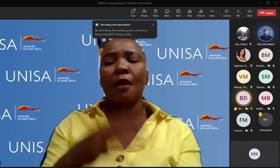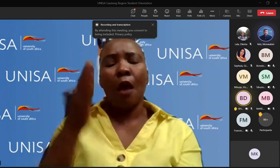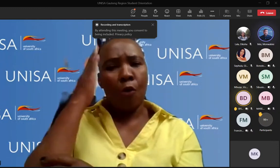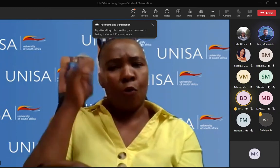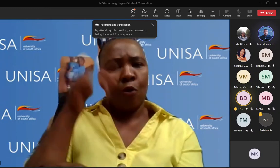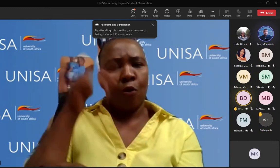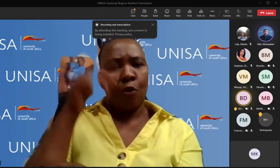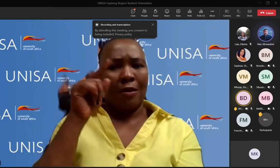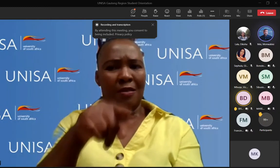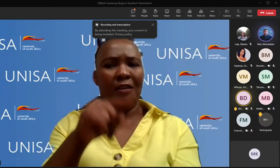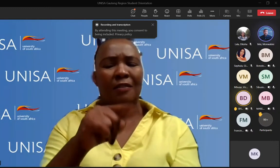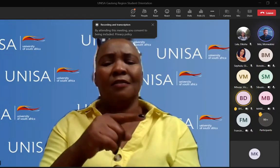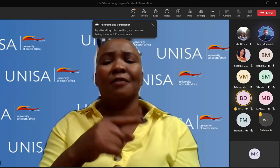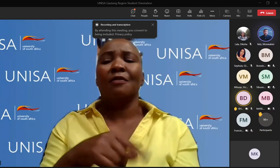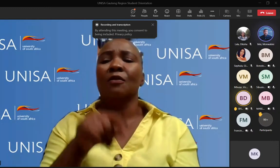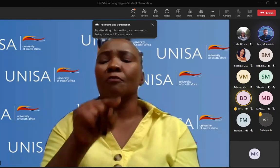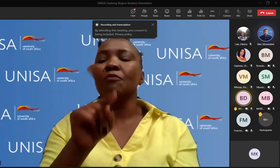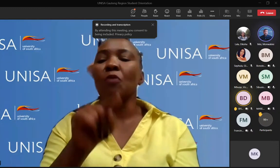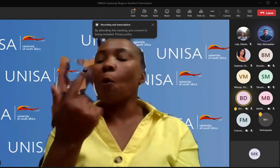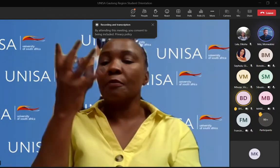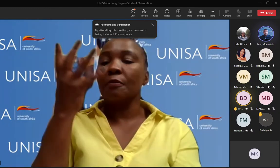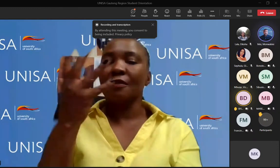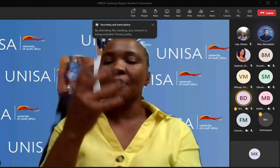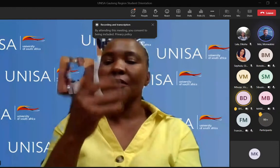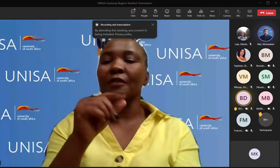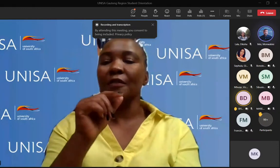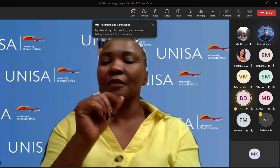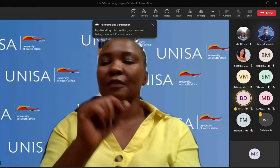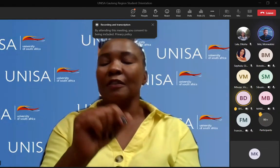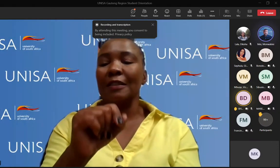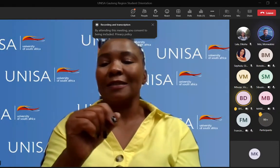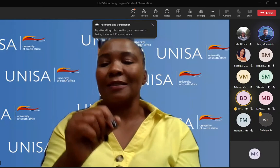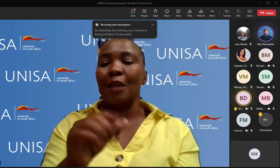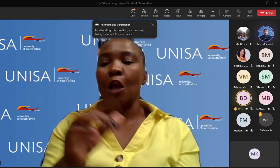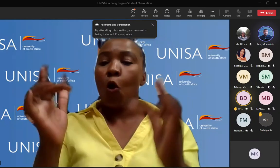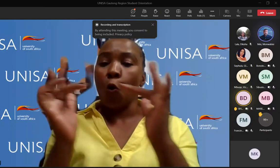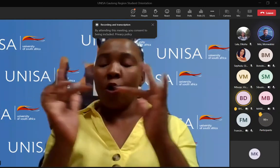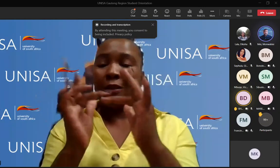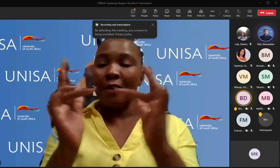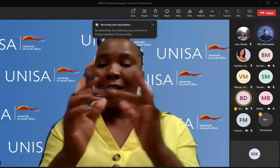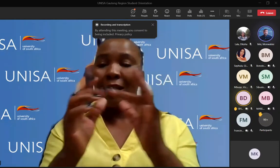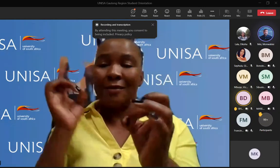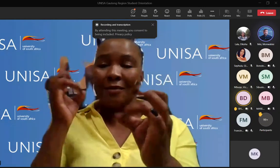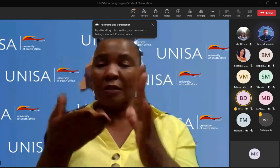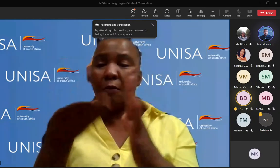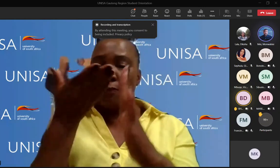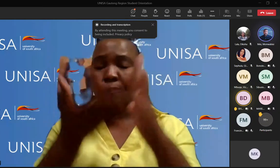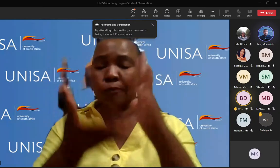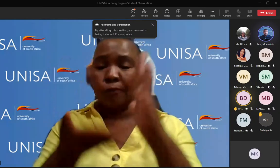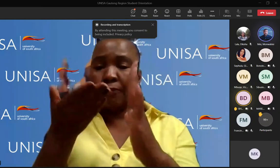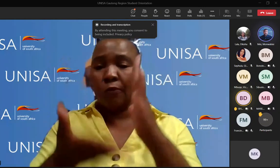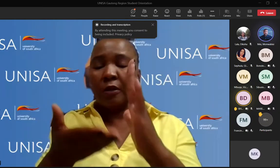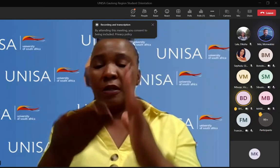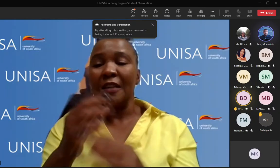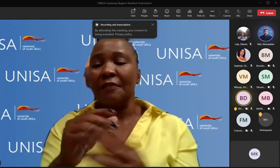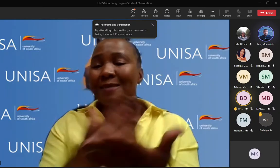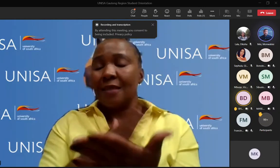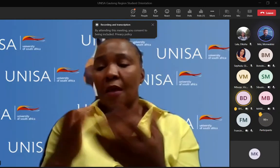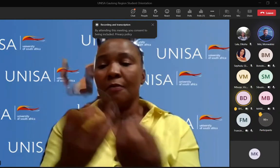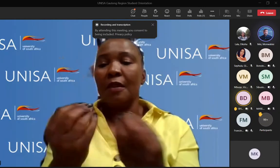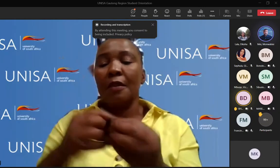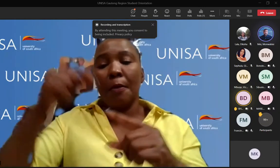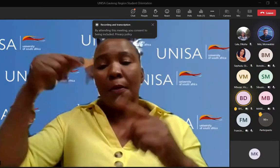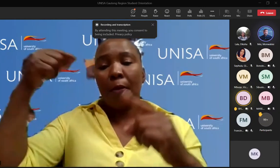fact all the all the presenters will give me their contact details so if there's something so if it happens that there's something that you missed